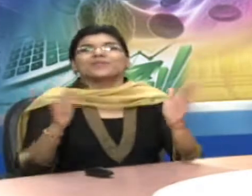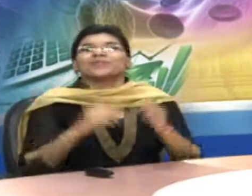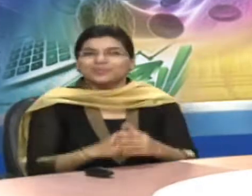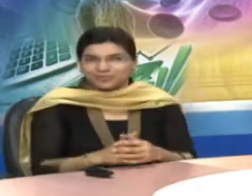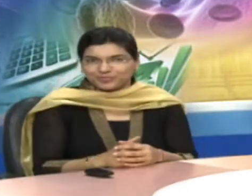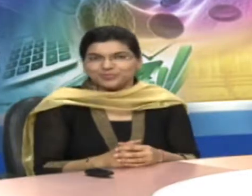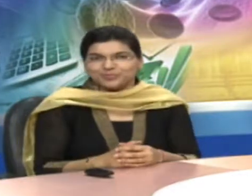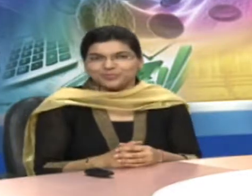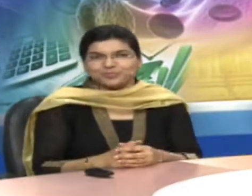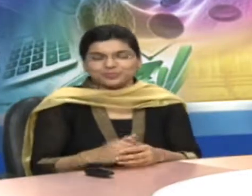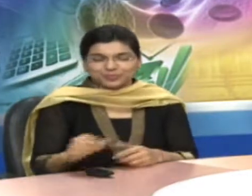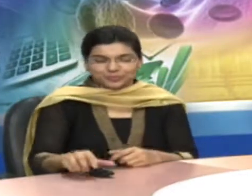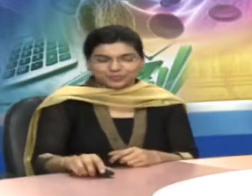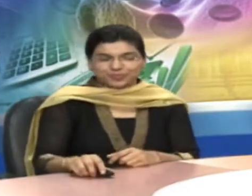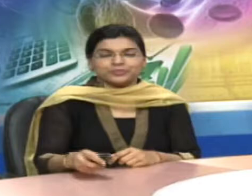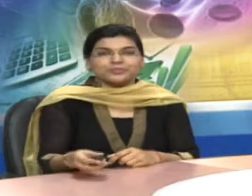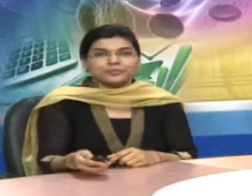3 months there is a different season.